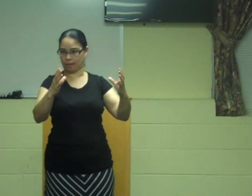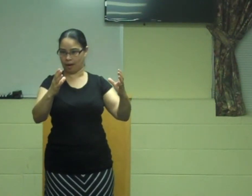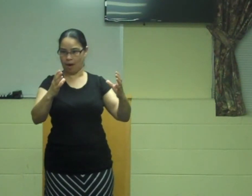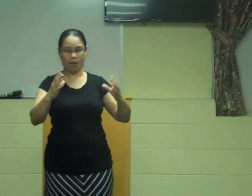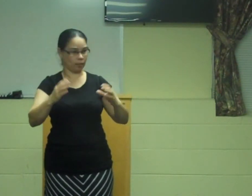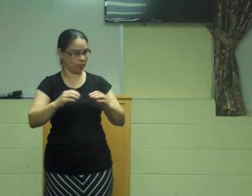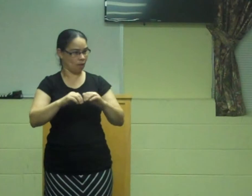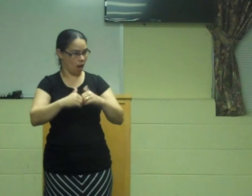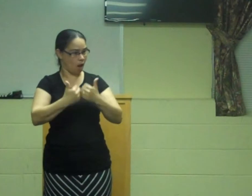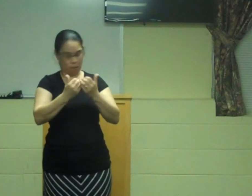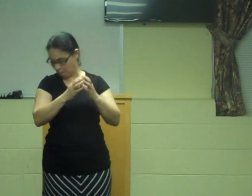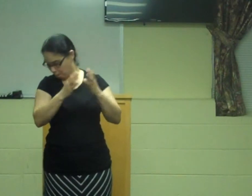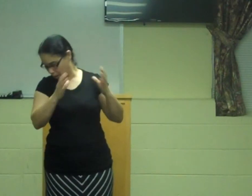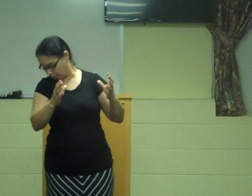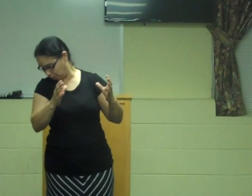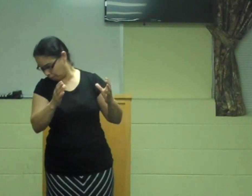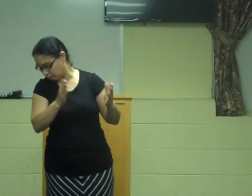See that on this one?